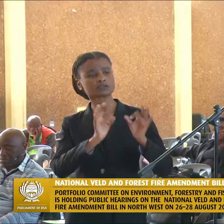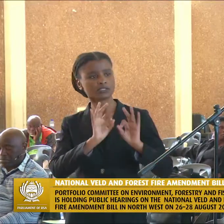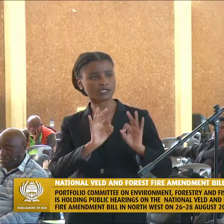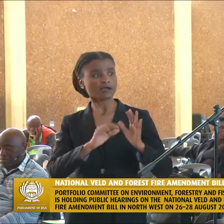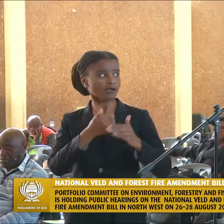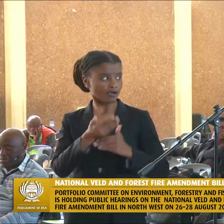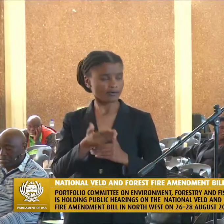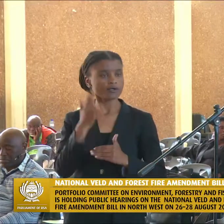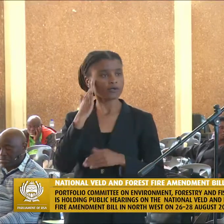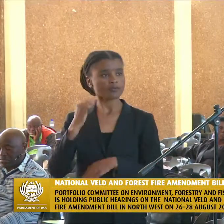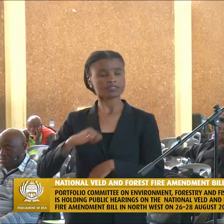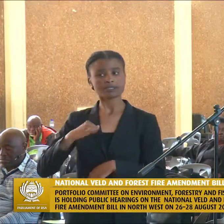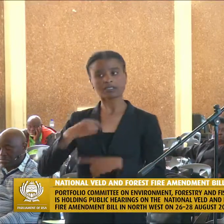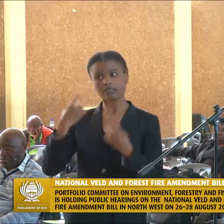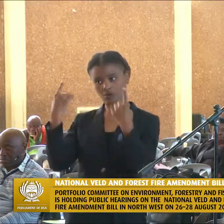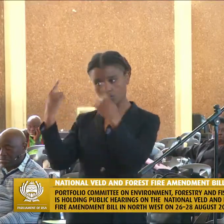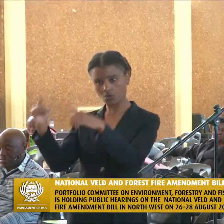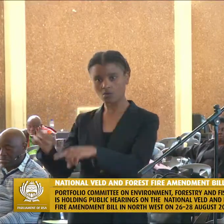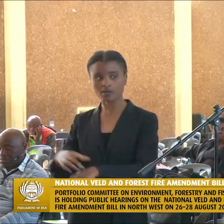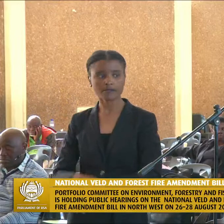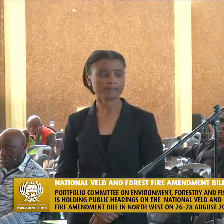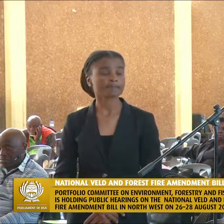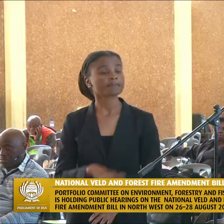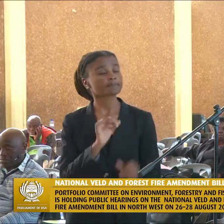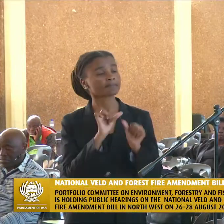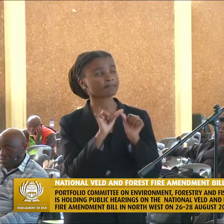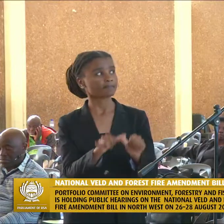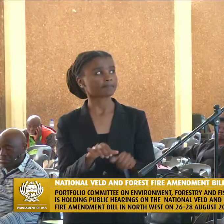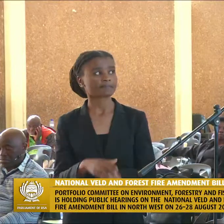thanks okay